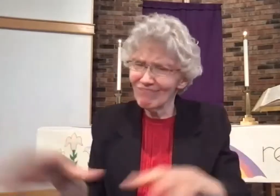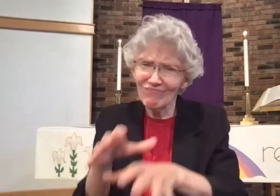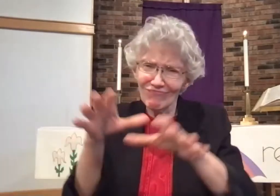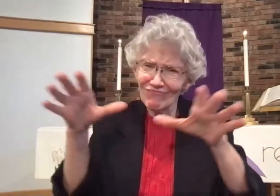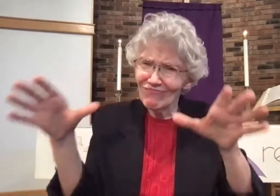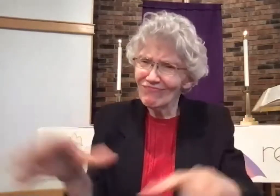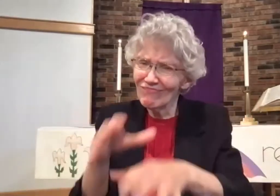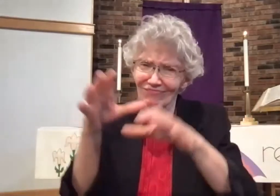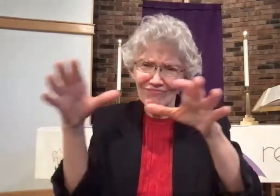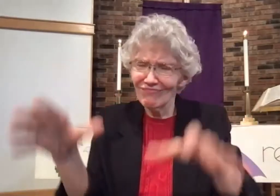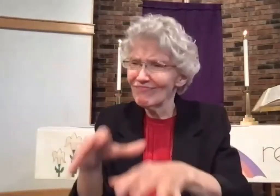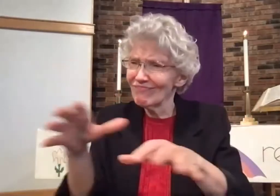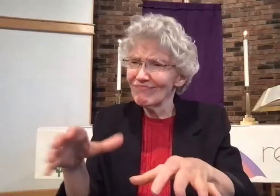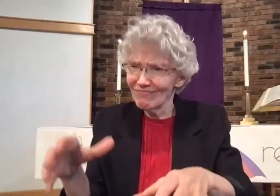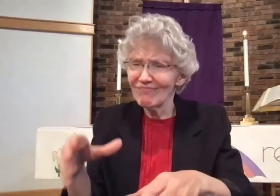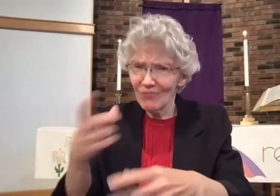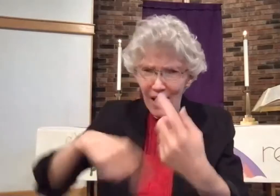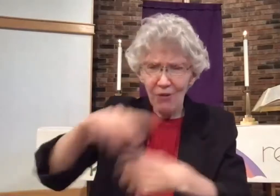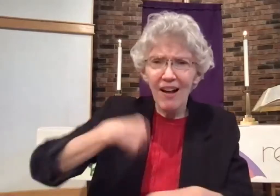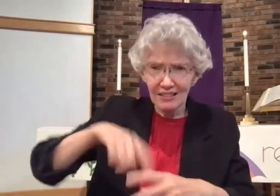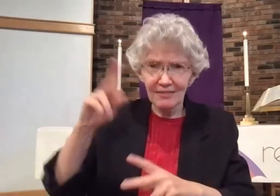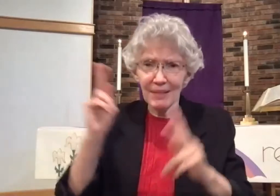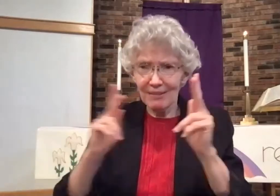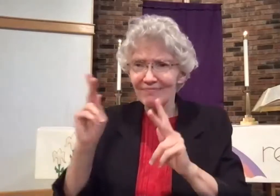us, and so many other ways to be with us.